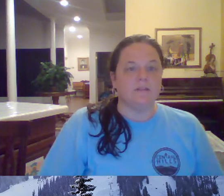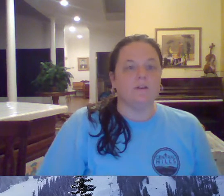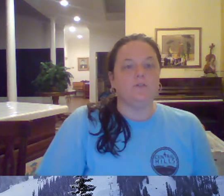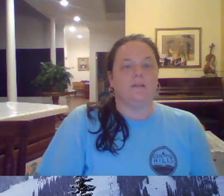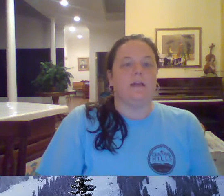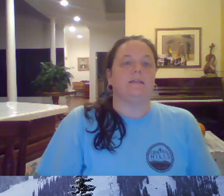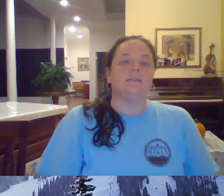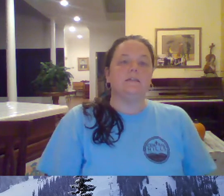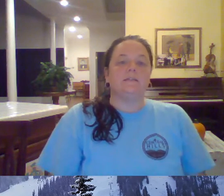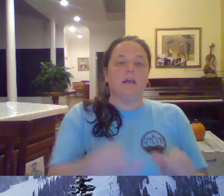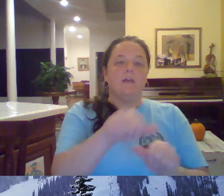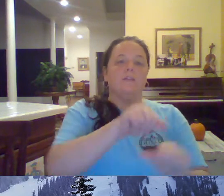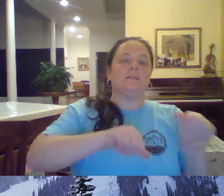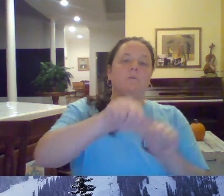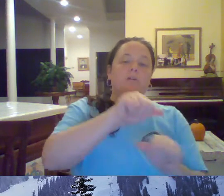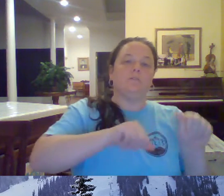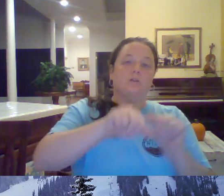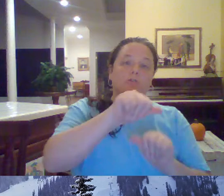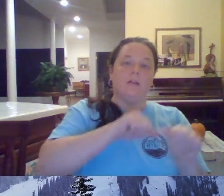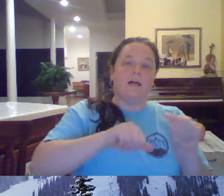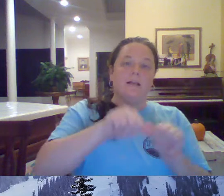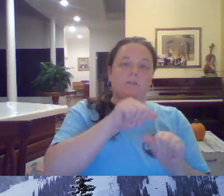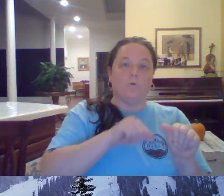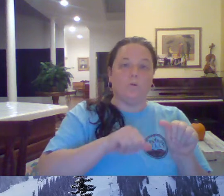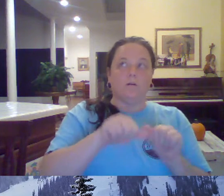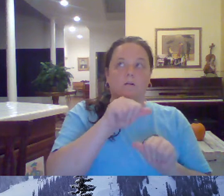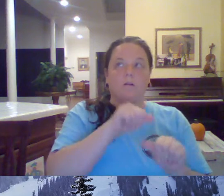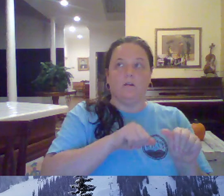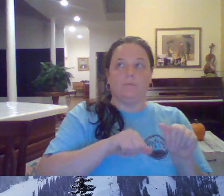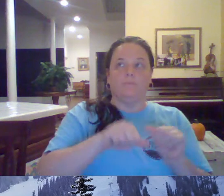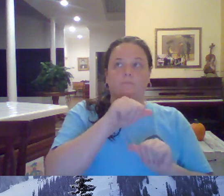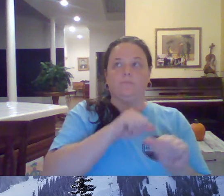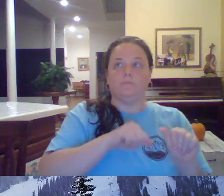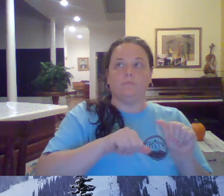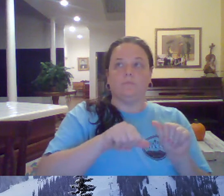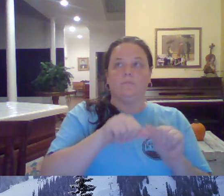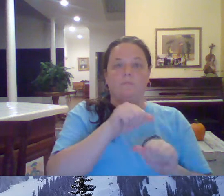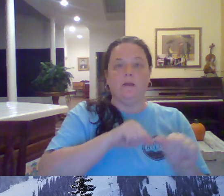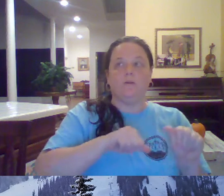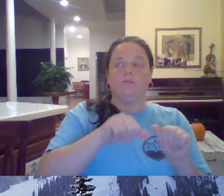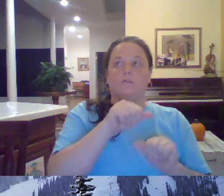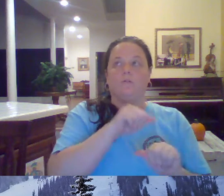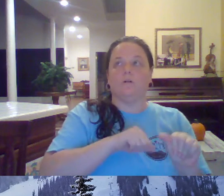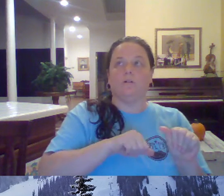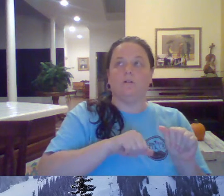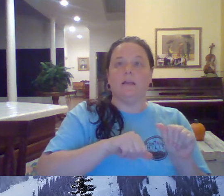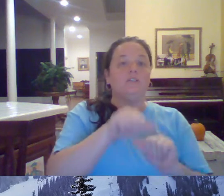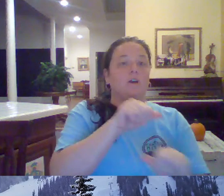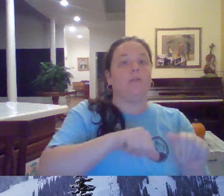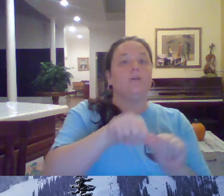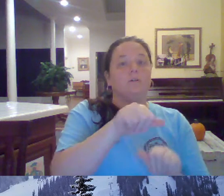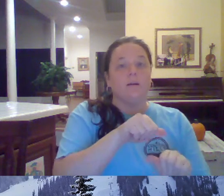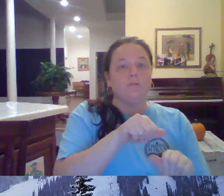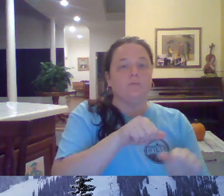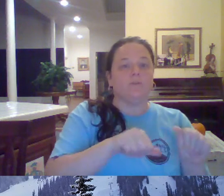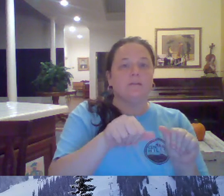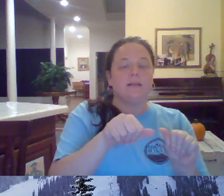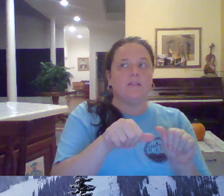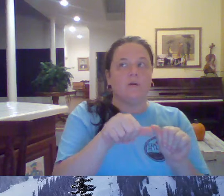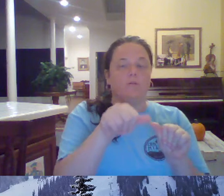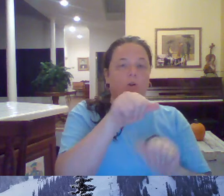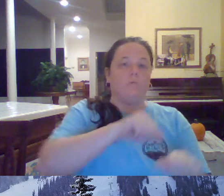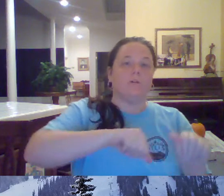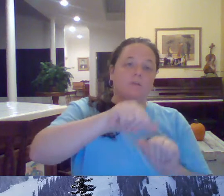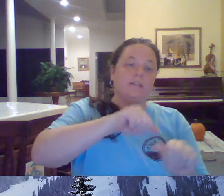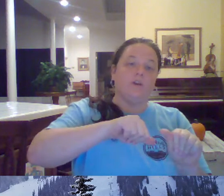Okay, so for the social sciences, this is how we do socialize or mingle, or each other. That was one of our